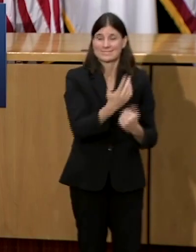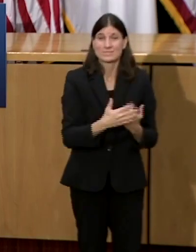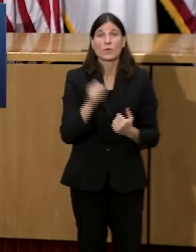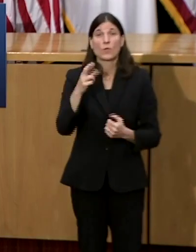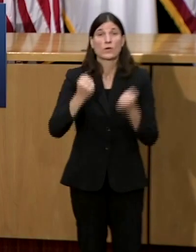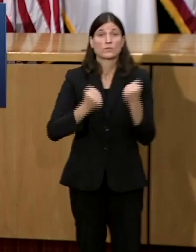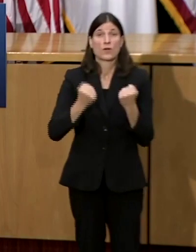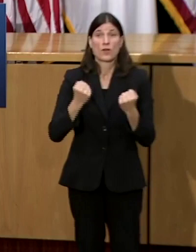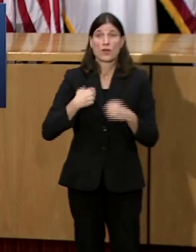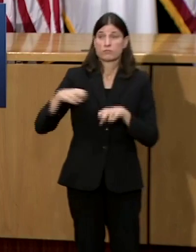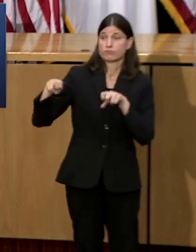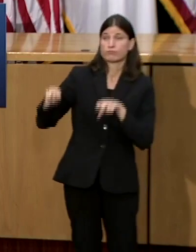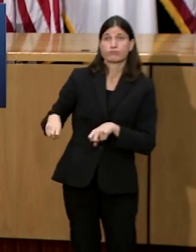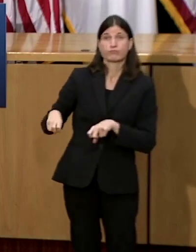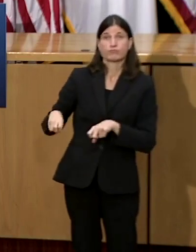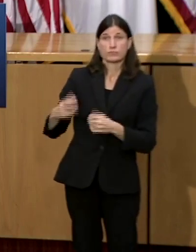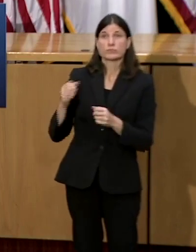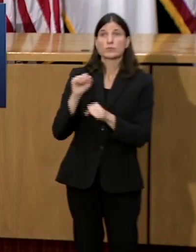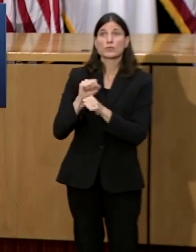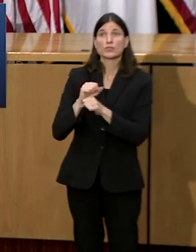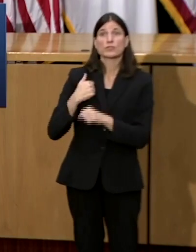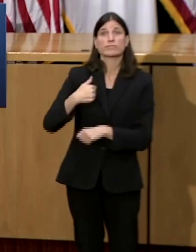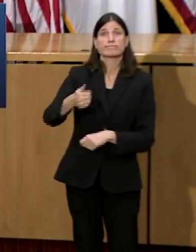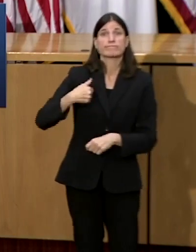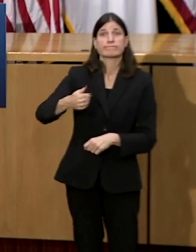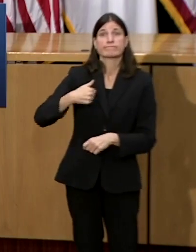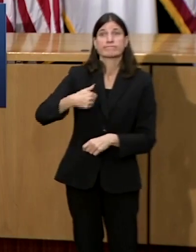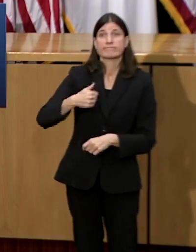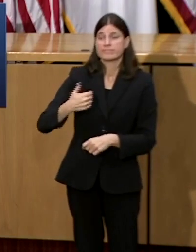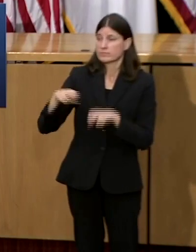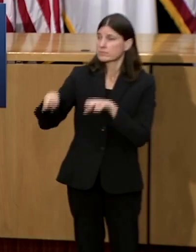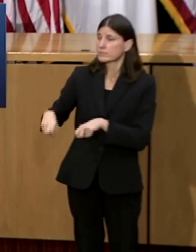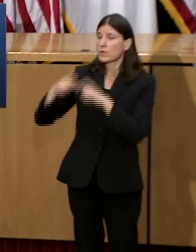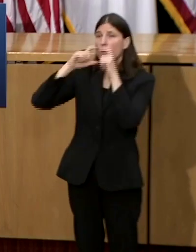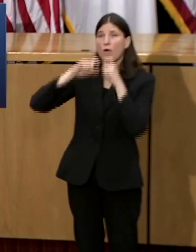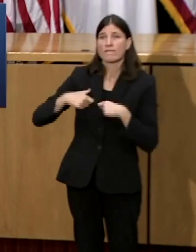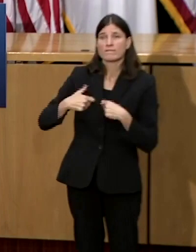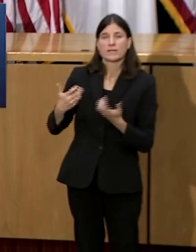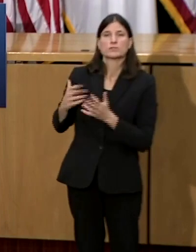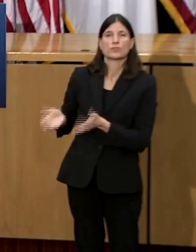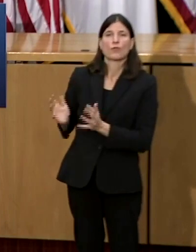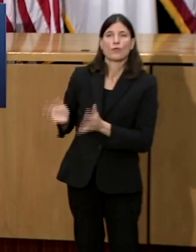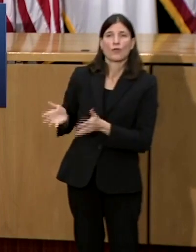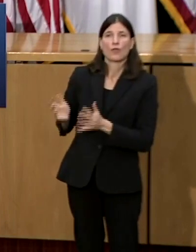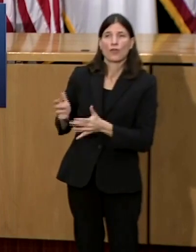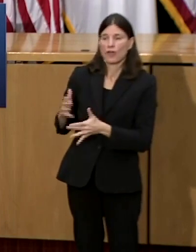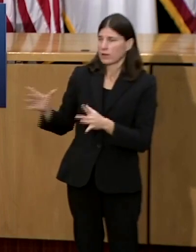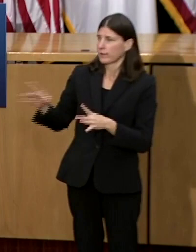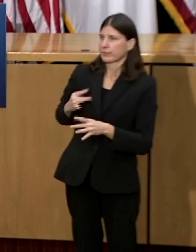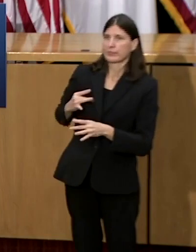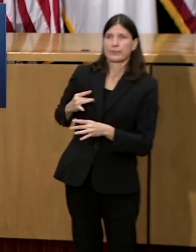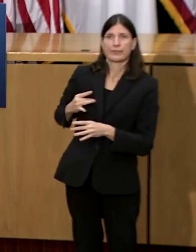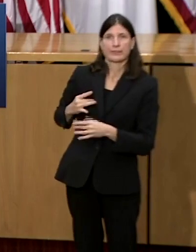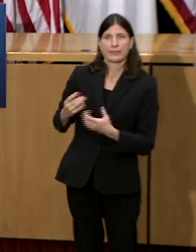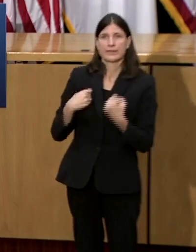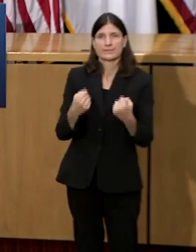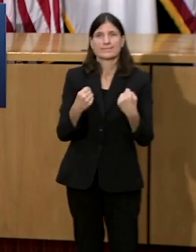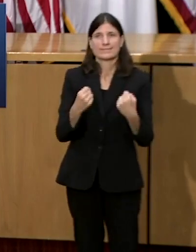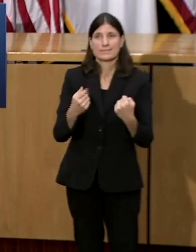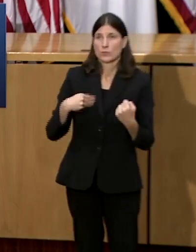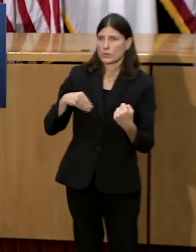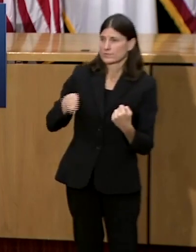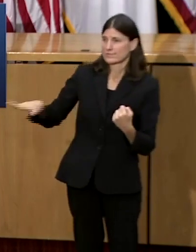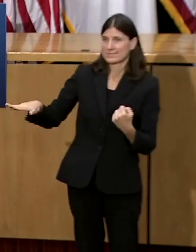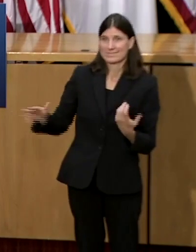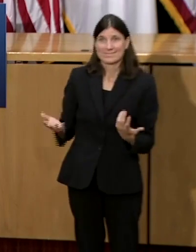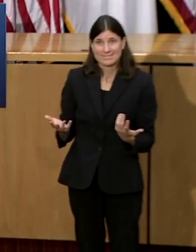COVID-19. Avoid gatherings with people outside your household. Wash your hands often. Stay home if feeling ill. Wear a